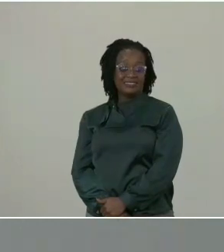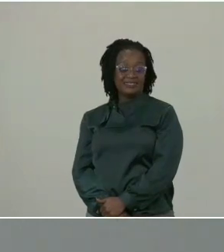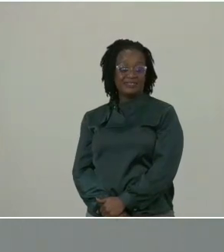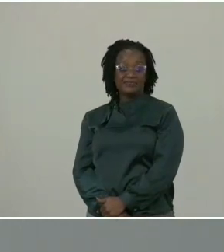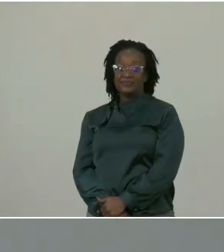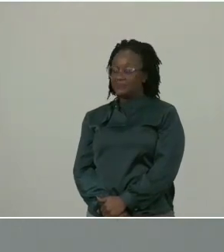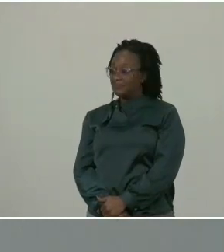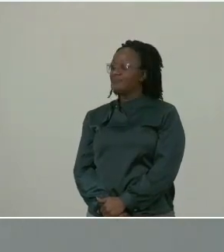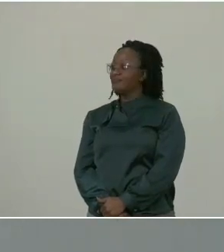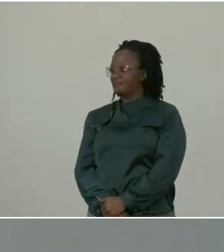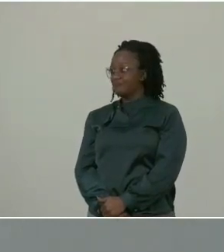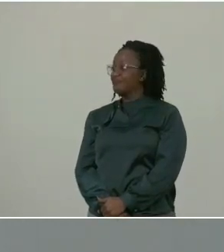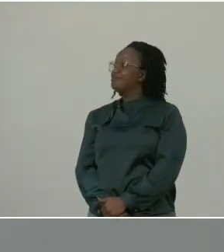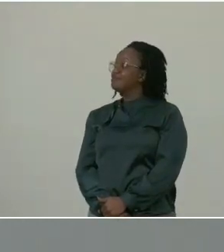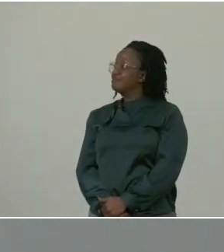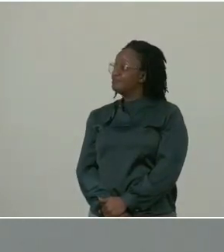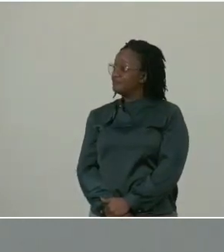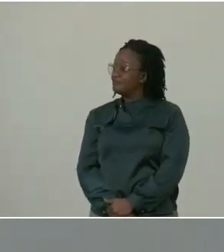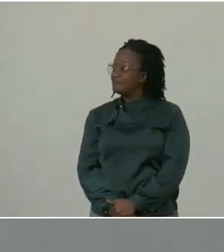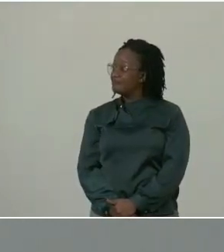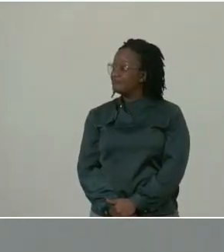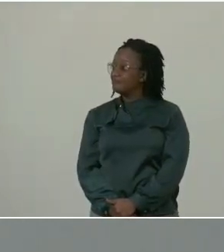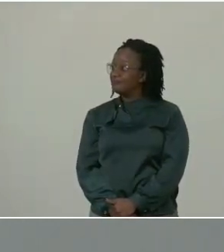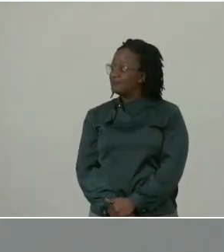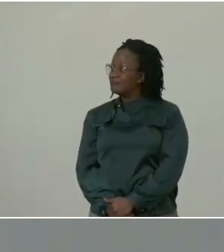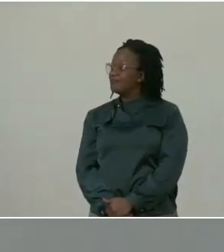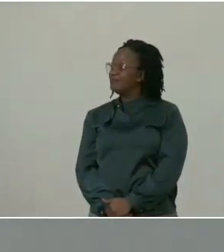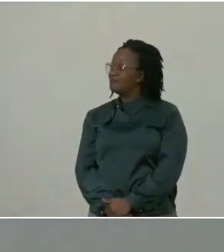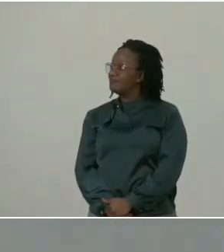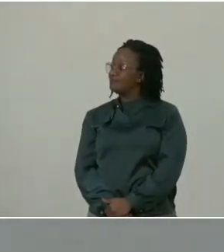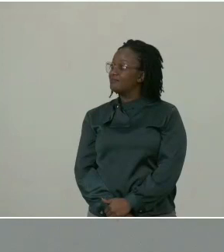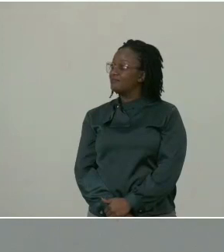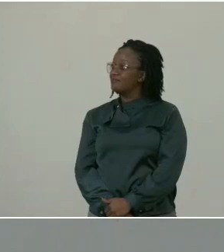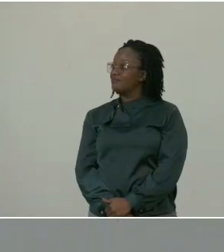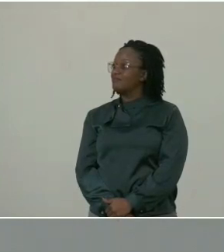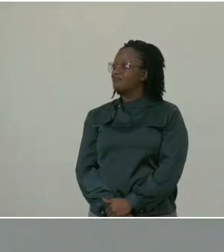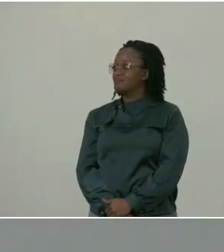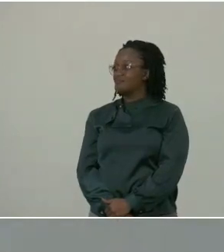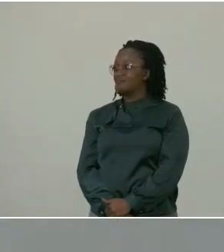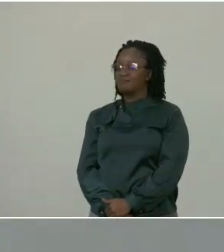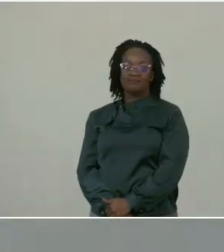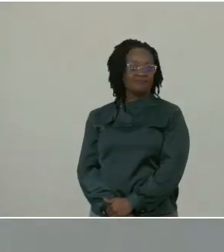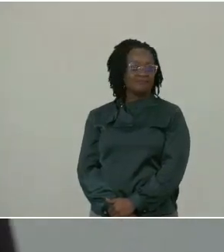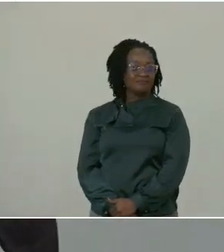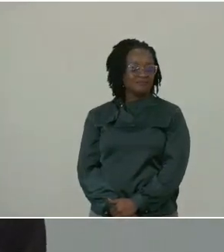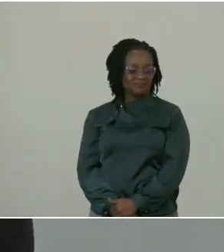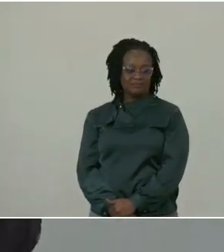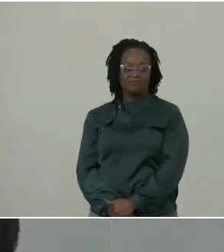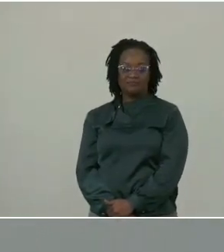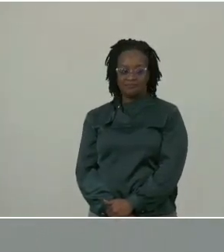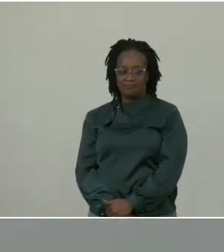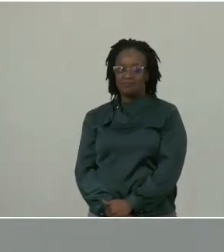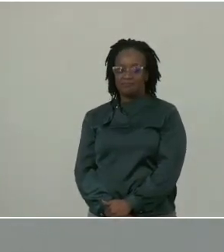ignore those. Must they act regarding their tax exemptions and all